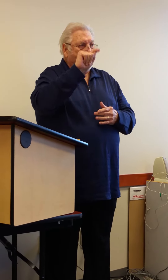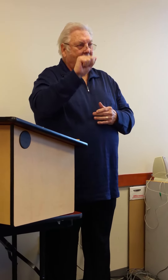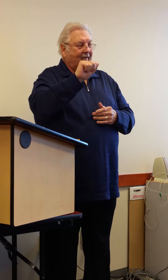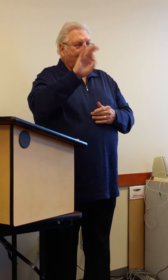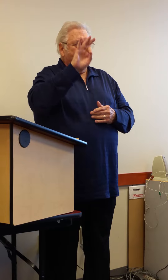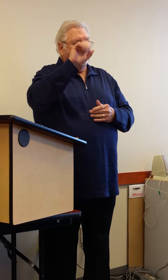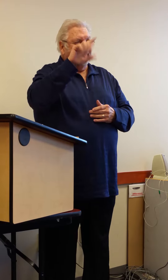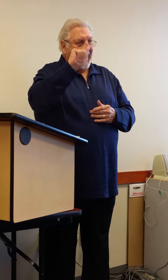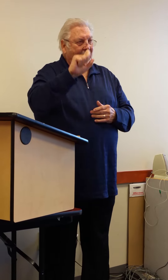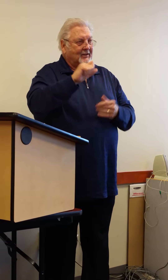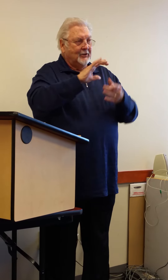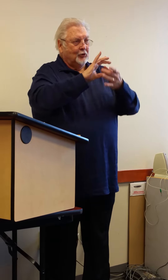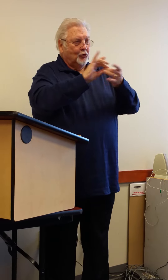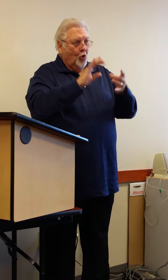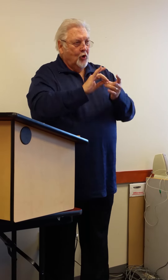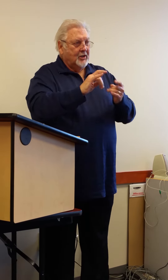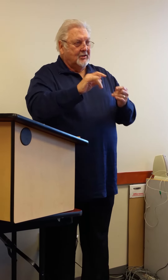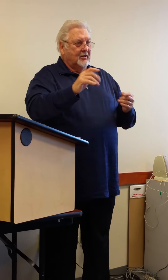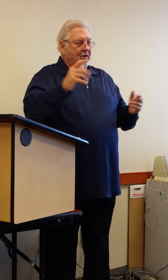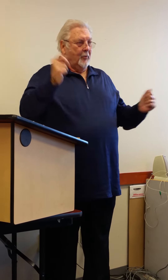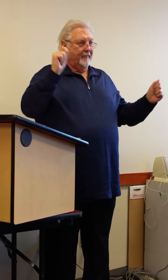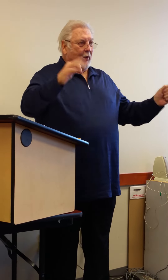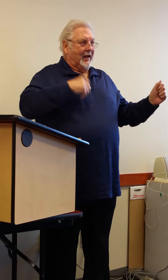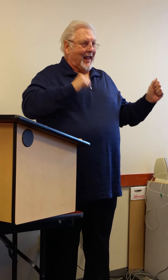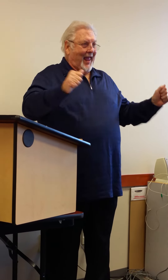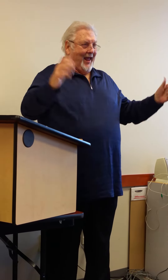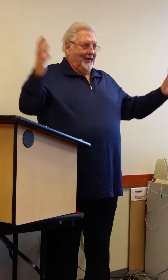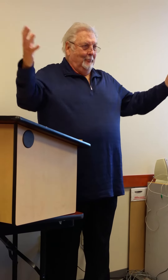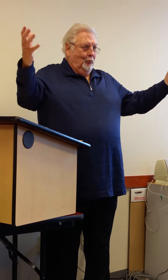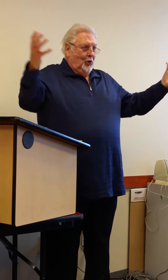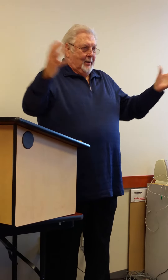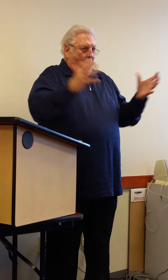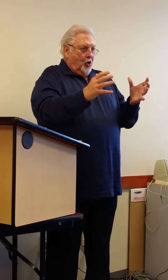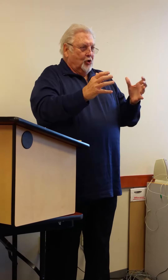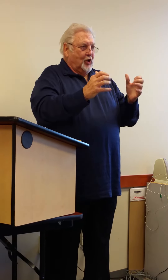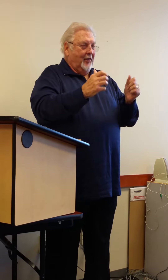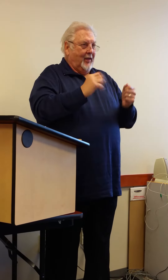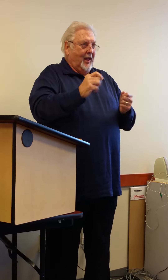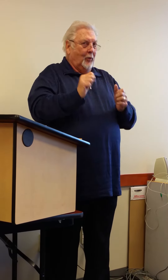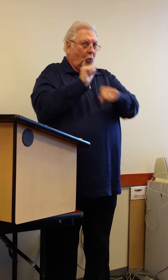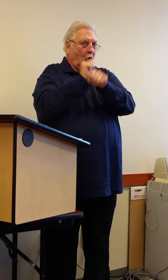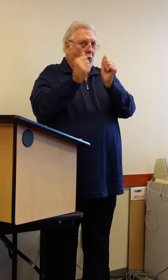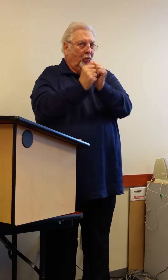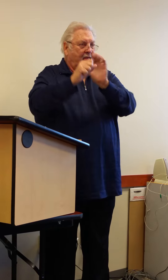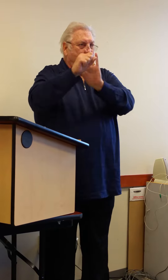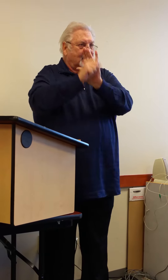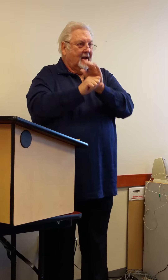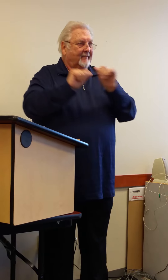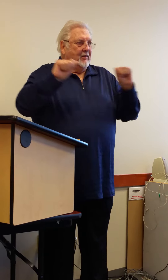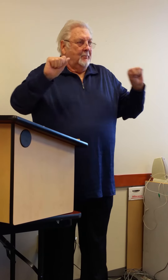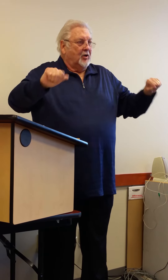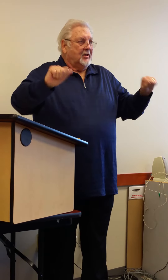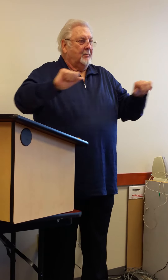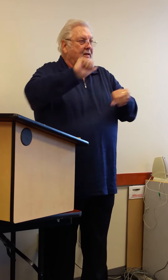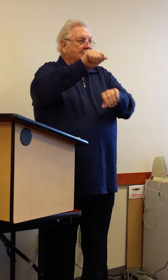out all the data, we can have all the facts, all the stories, and we can bring all these things together and work with the